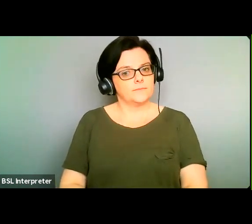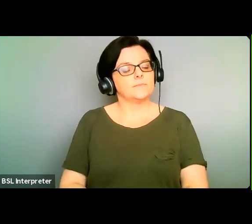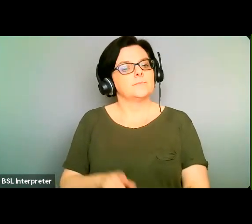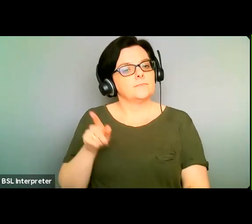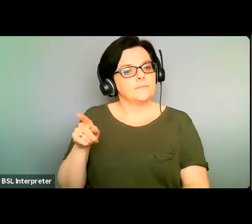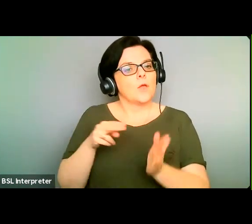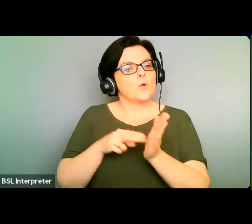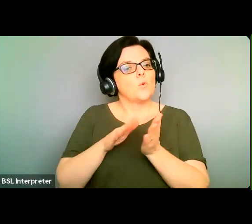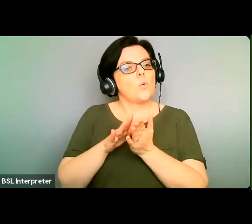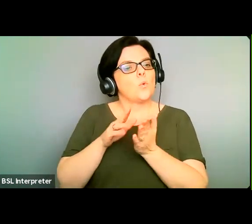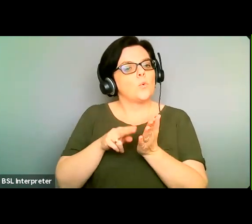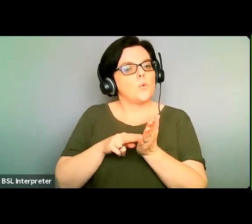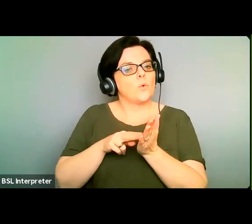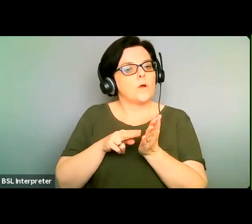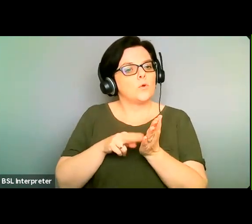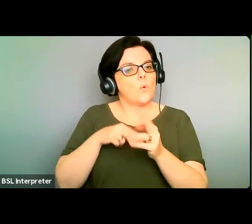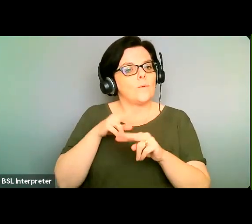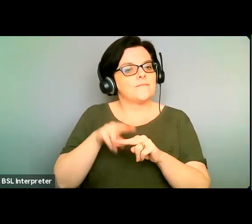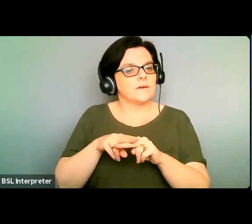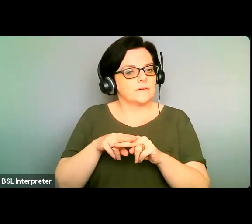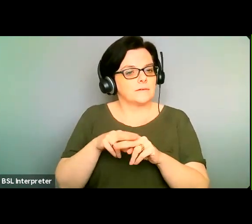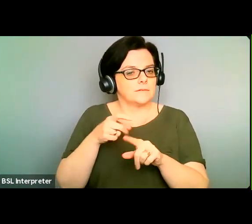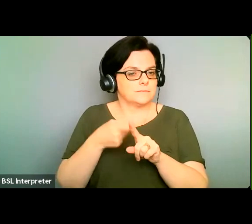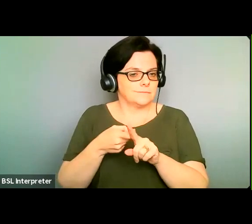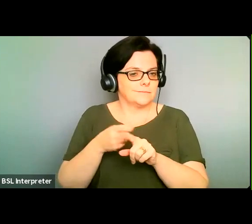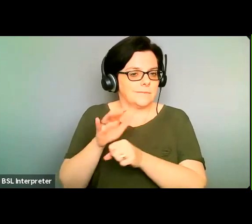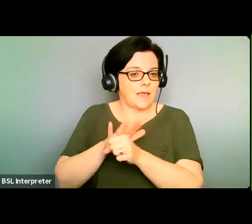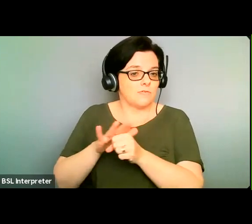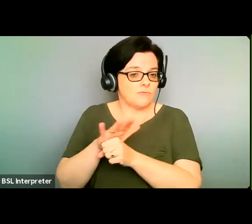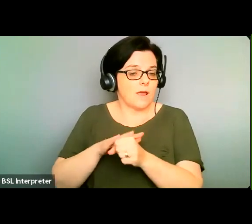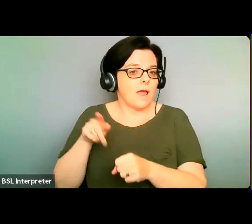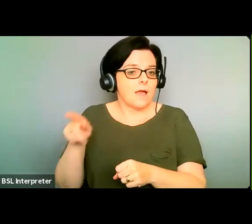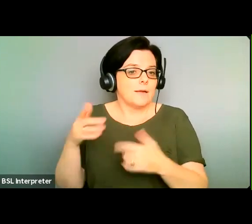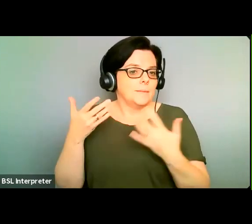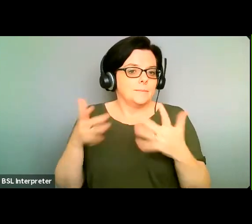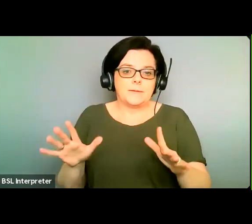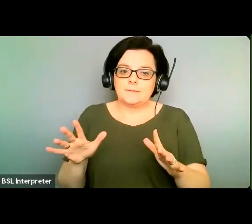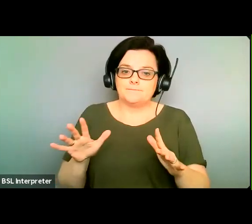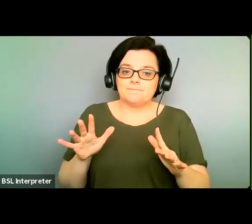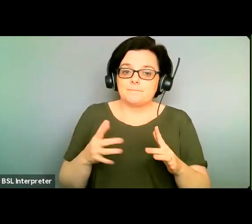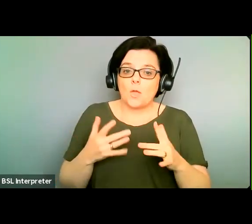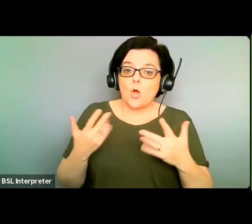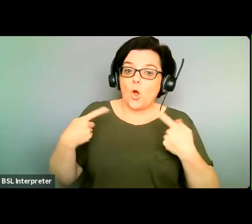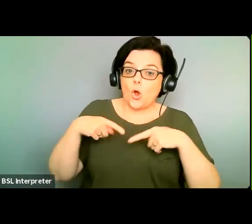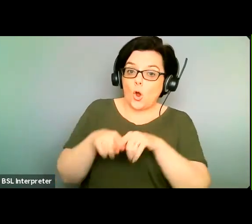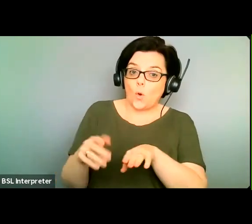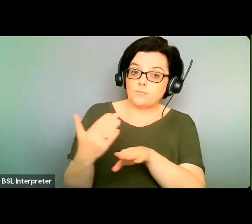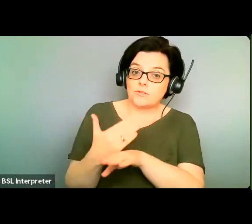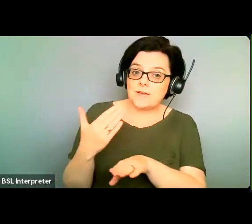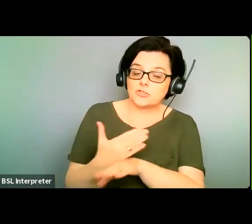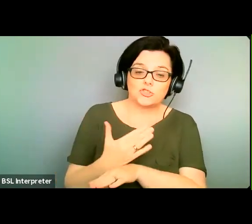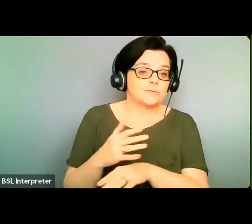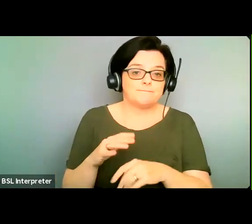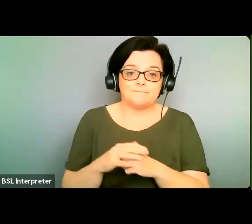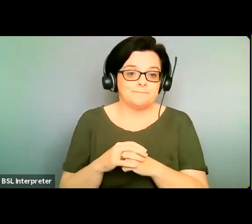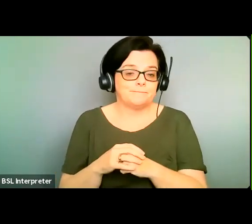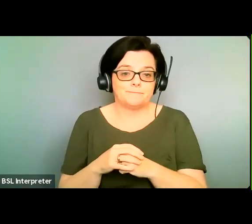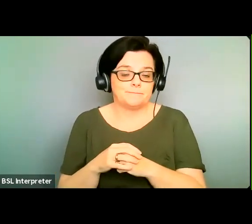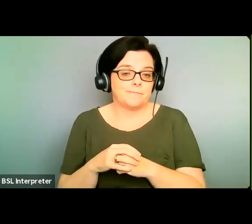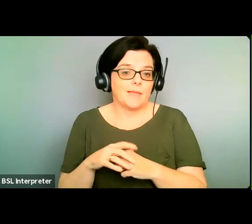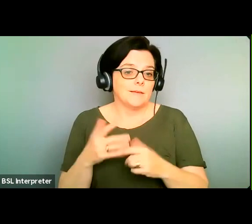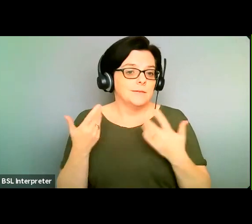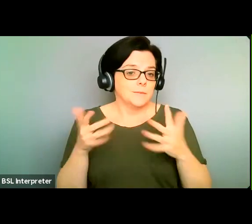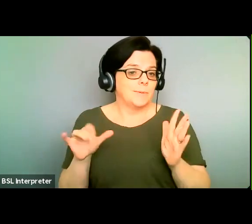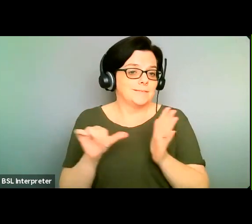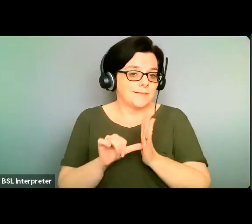Norfolk, we have seen a lack of co-production with NCC. It has been difficult. We